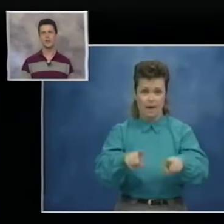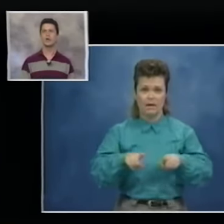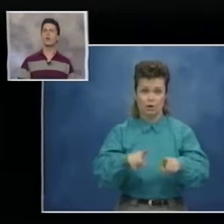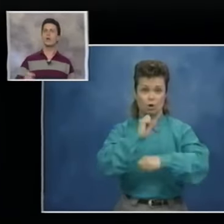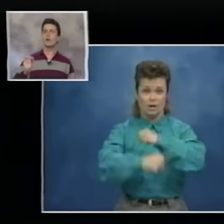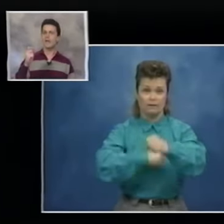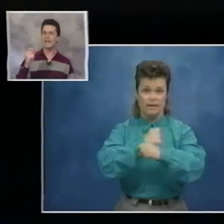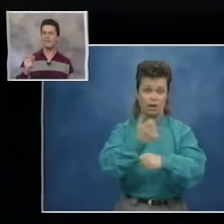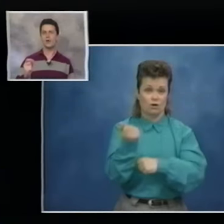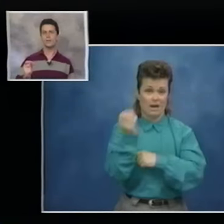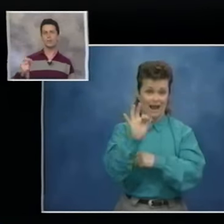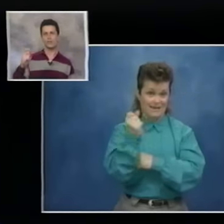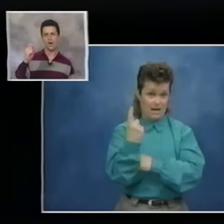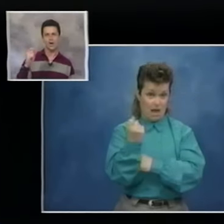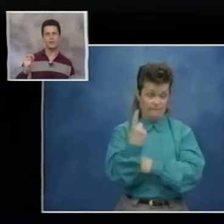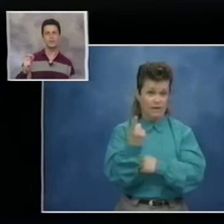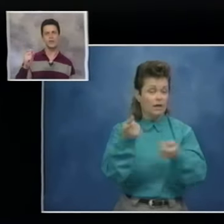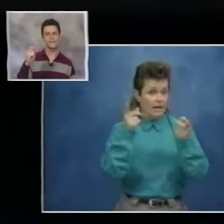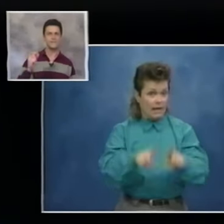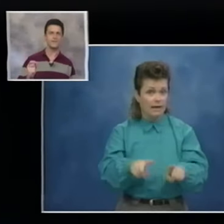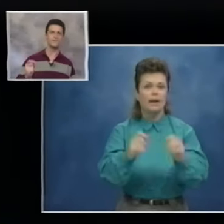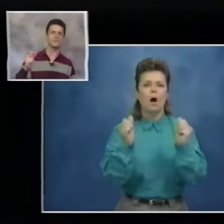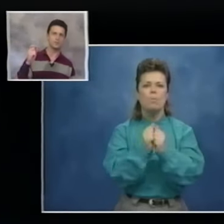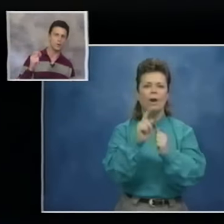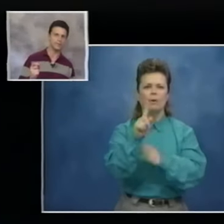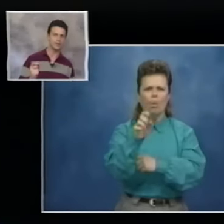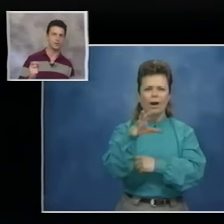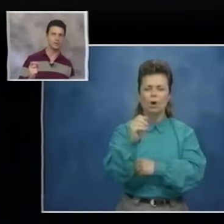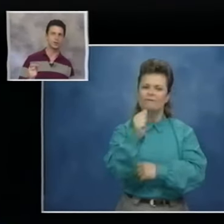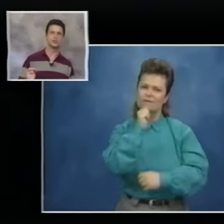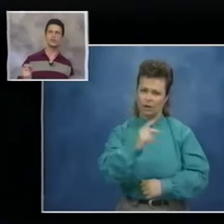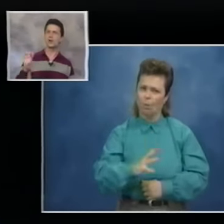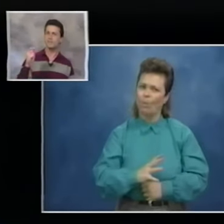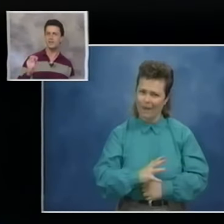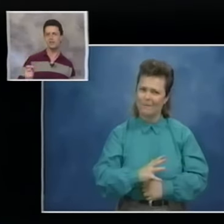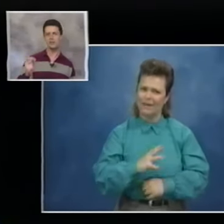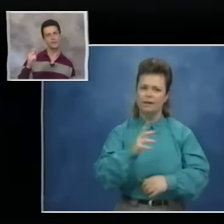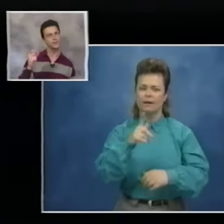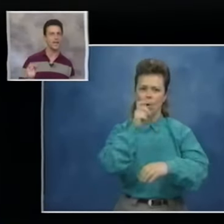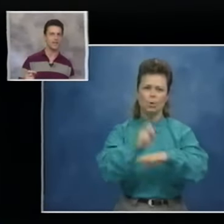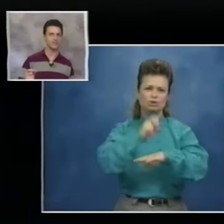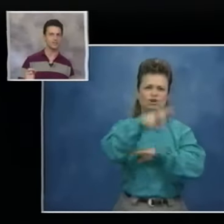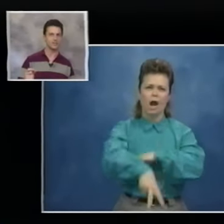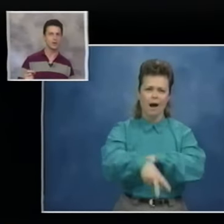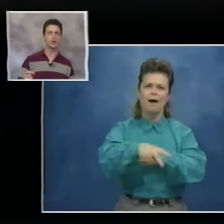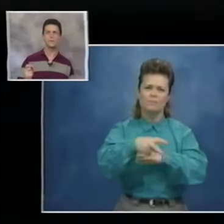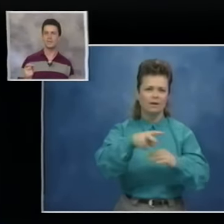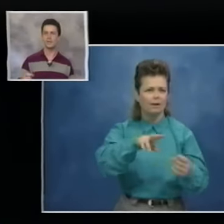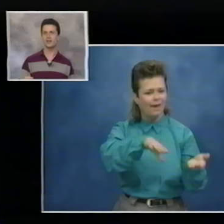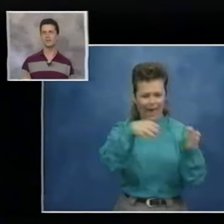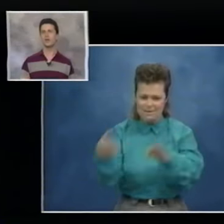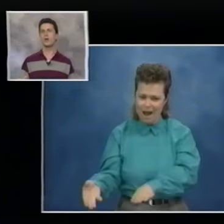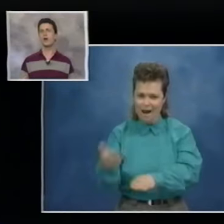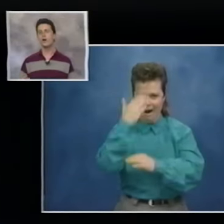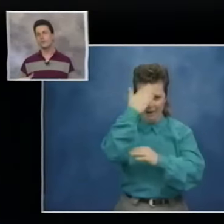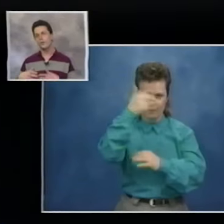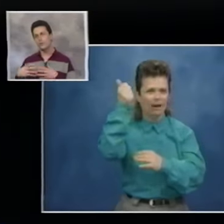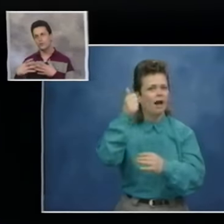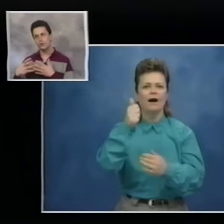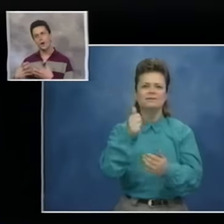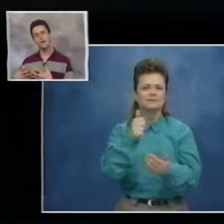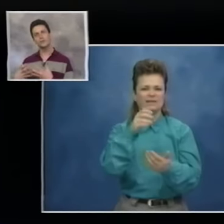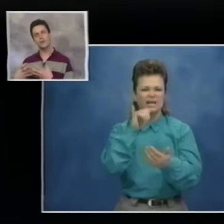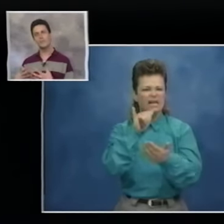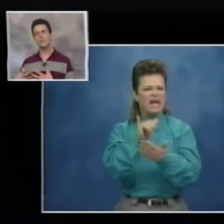1911 ended up with 150 women jumping to their deaths because